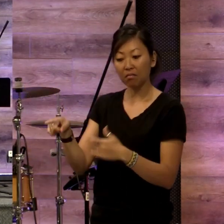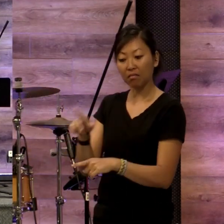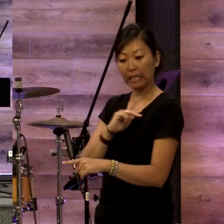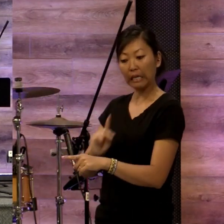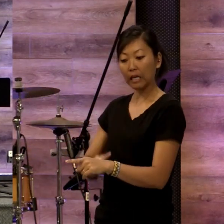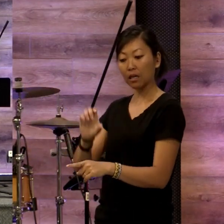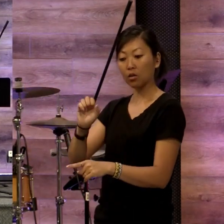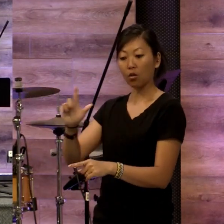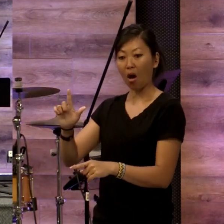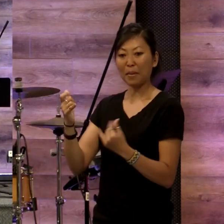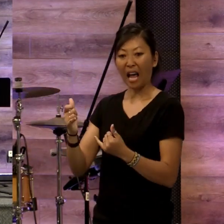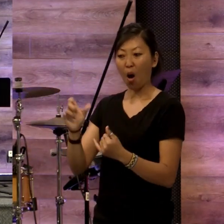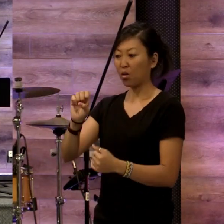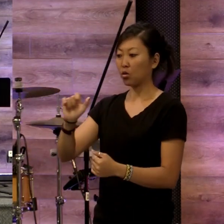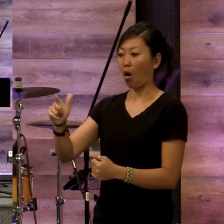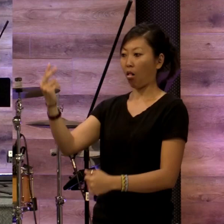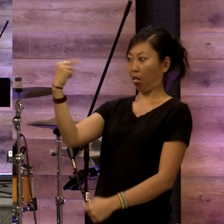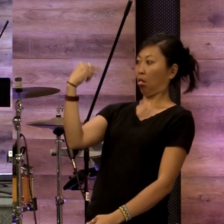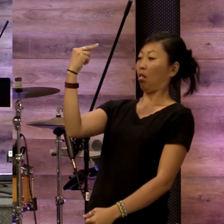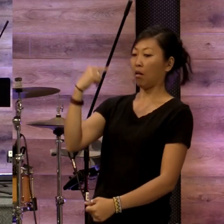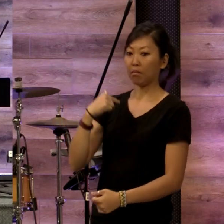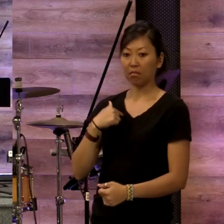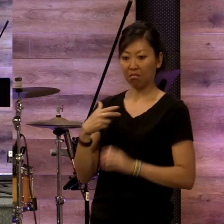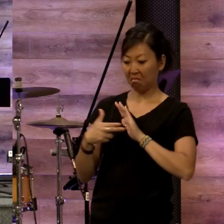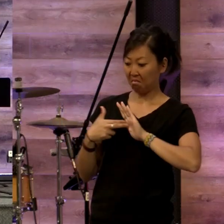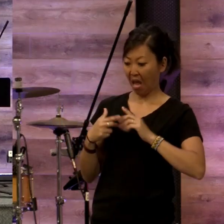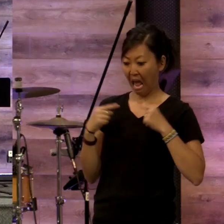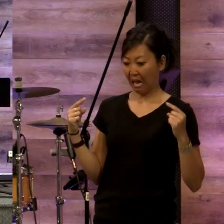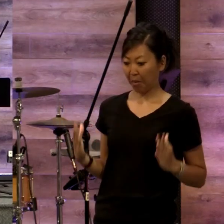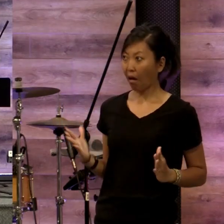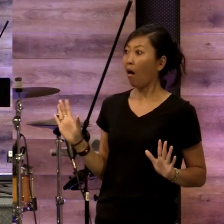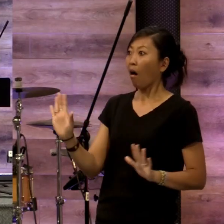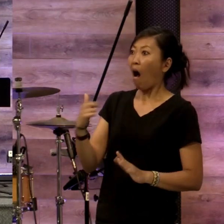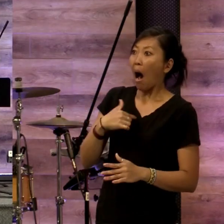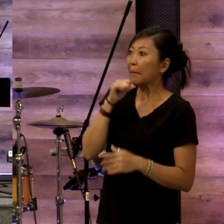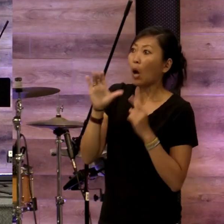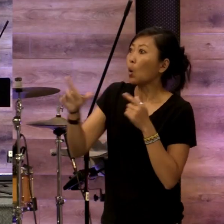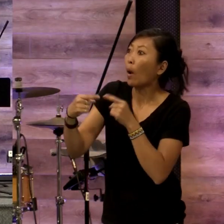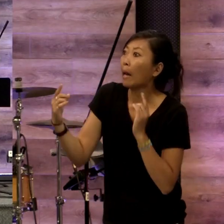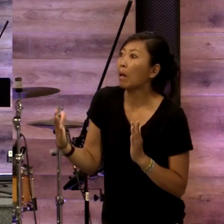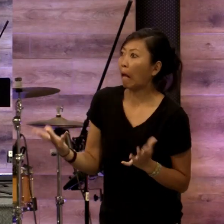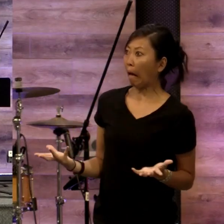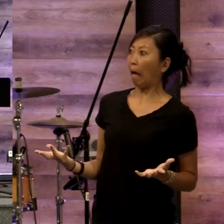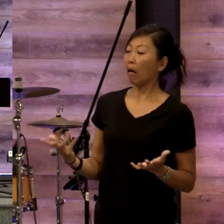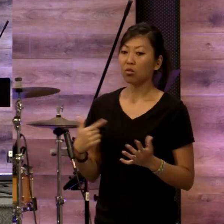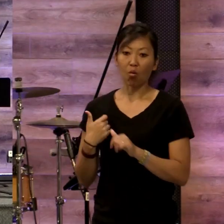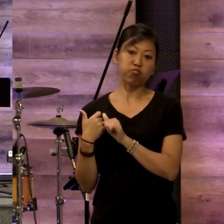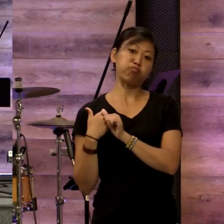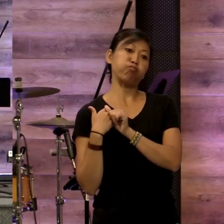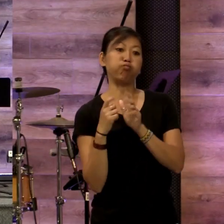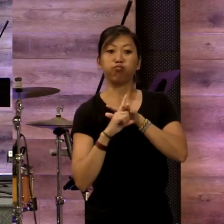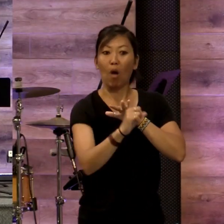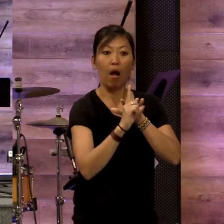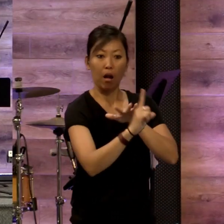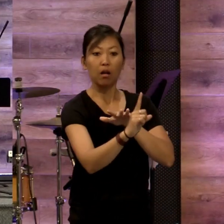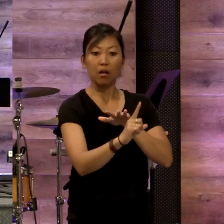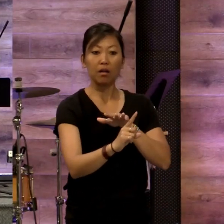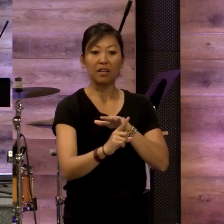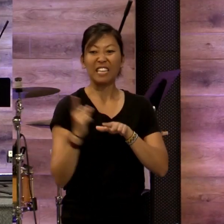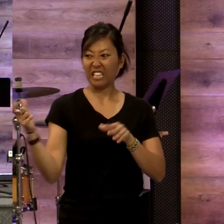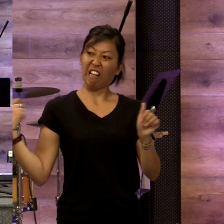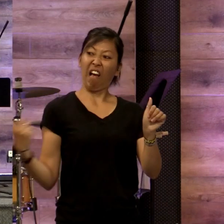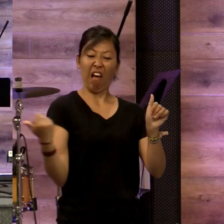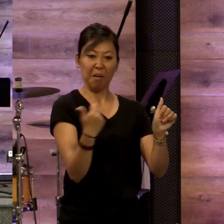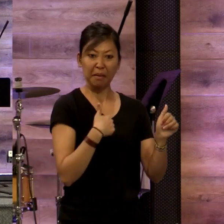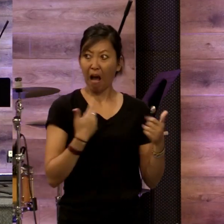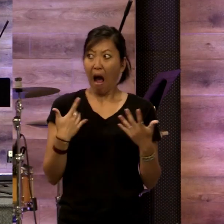sees you as an enemy and a threat. And after running for your life time and time again, you have these narrow escapes. Chapter